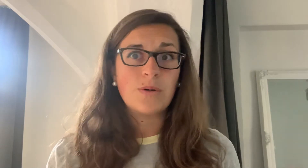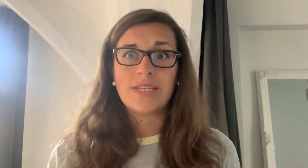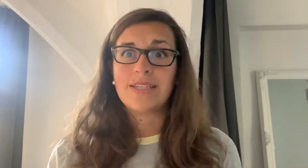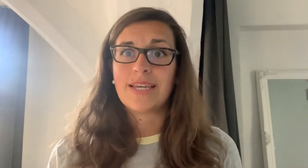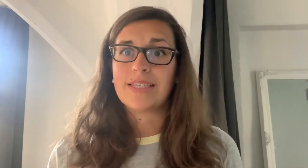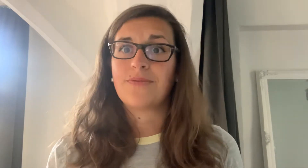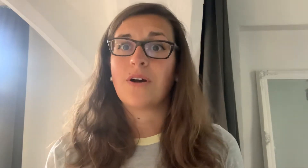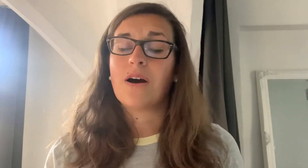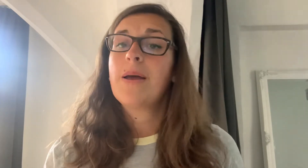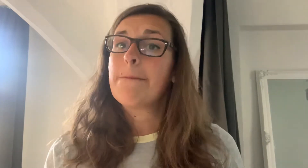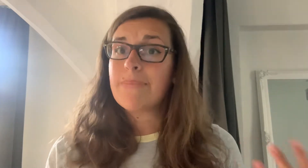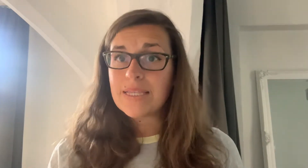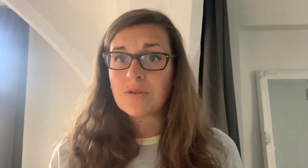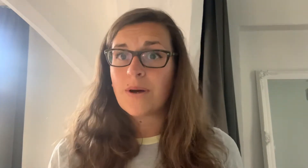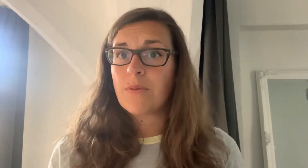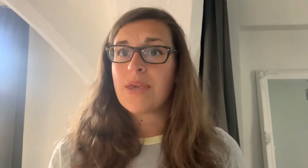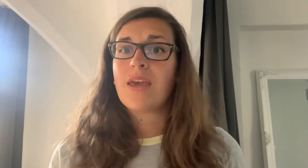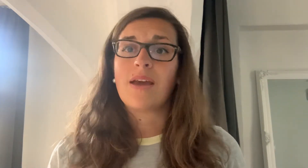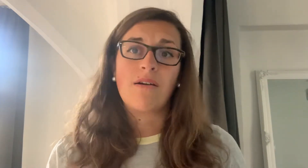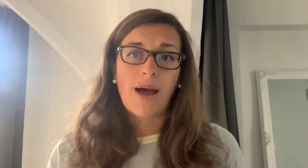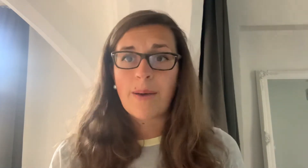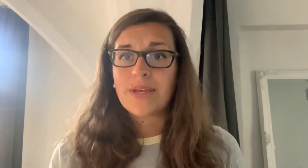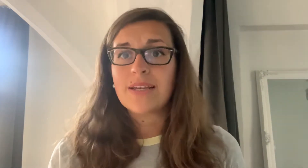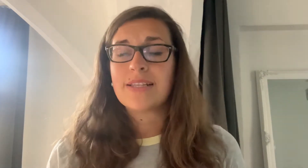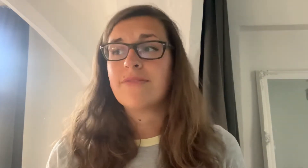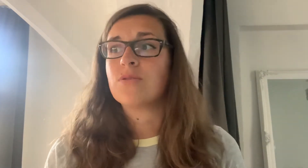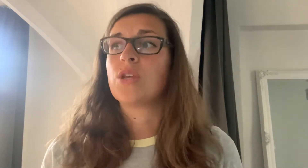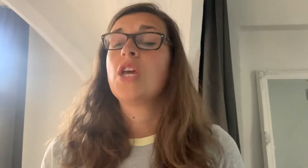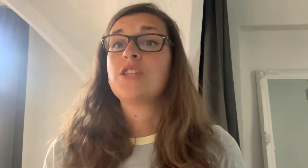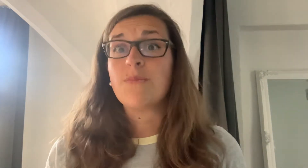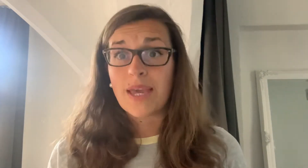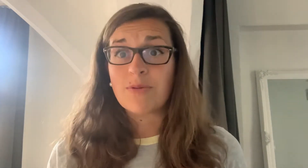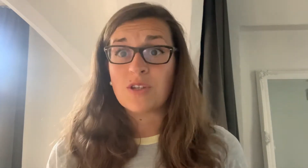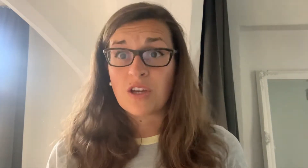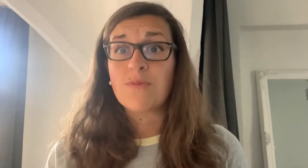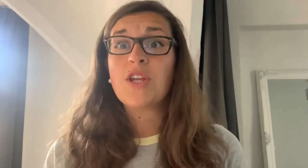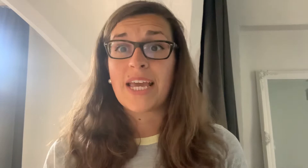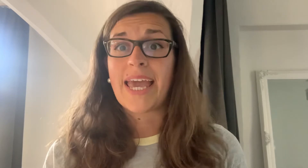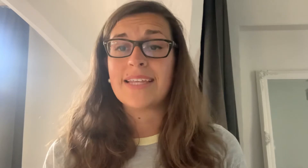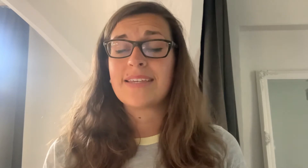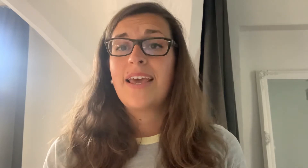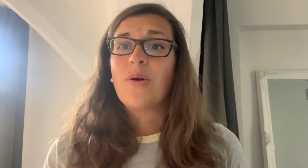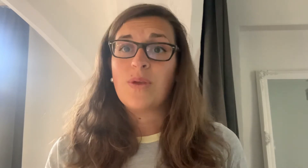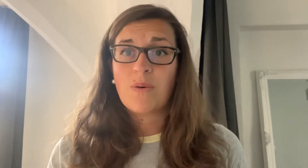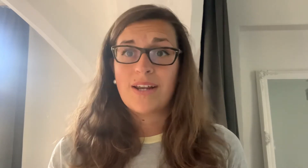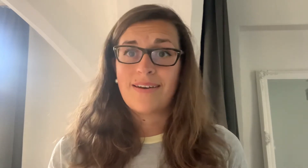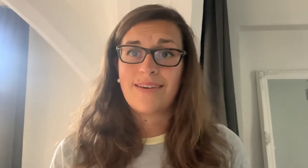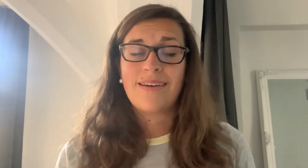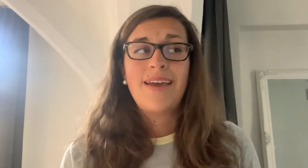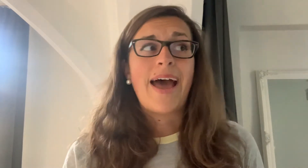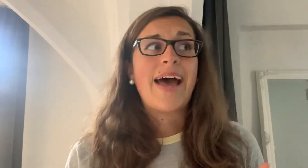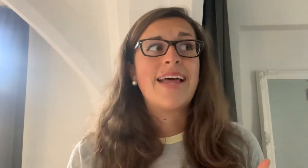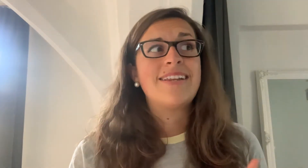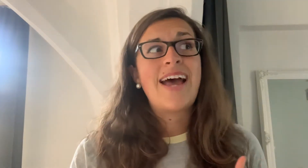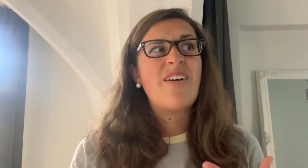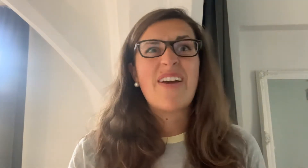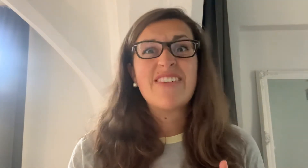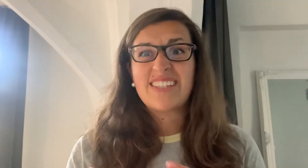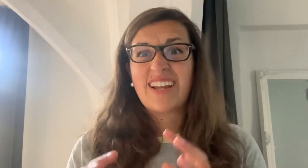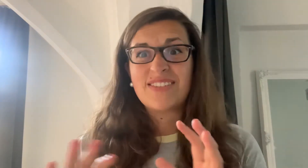important it is for our mental well-being and our happiness levels to be able to communicate with one another. And now everything's kind of